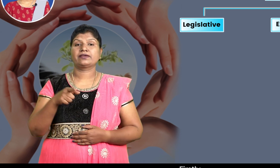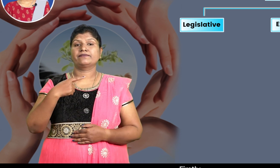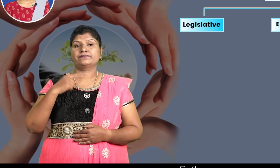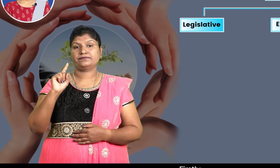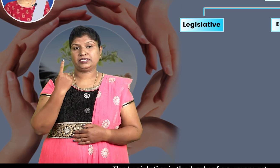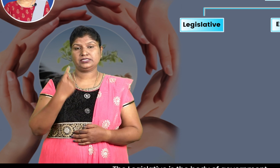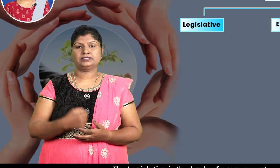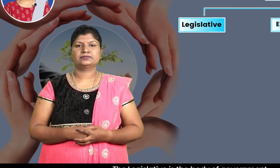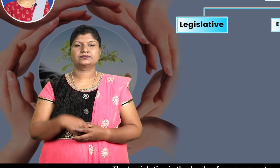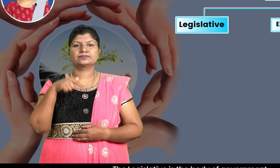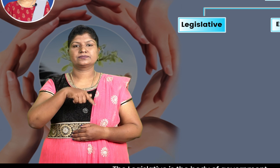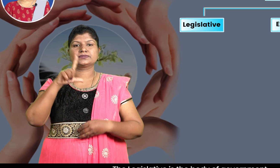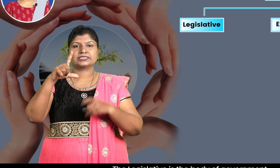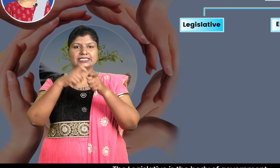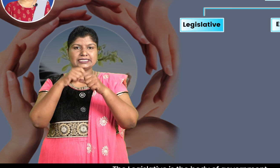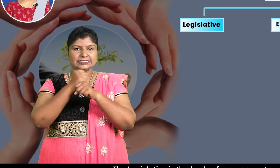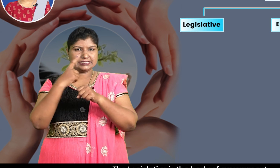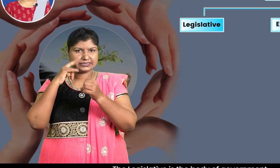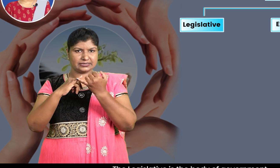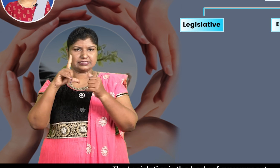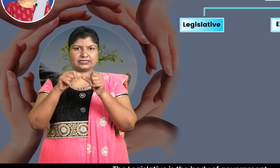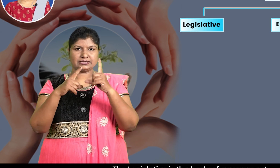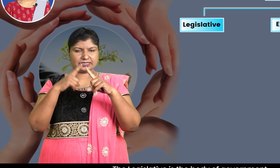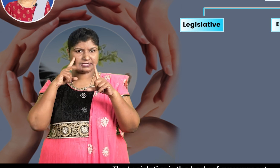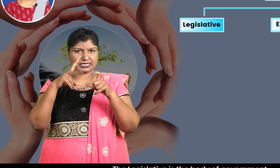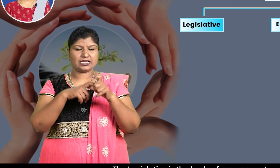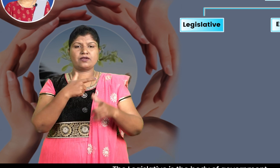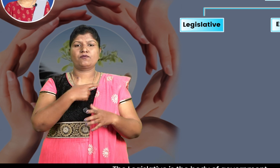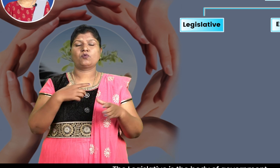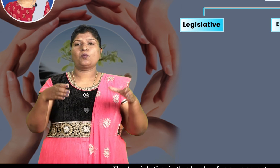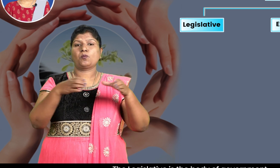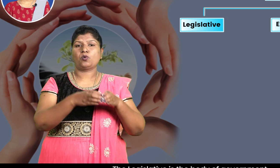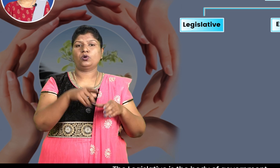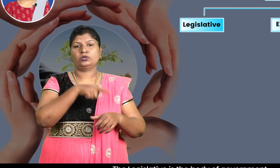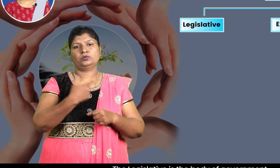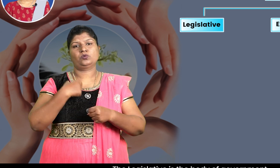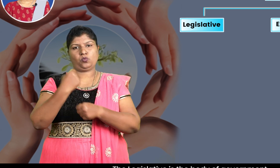Firstly, the legislative is the body of the government